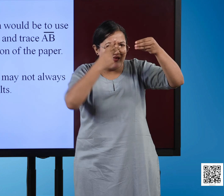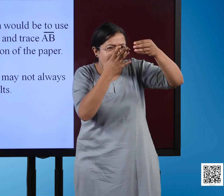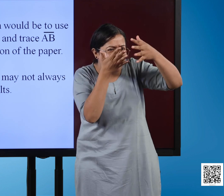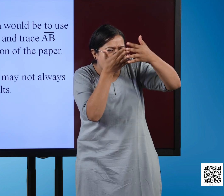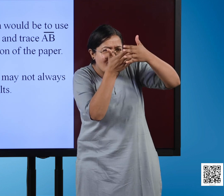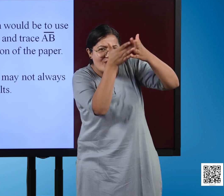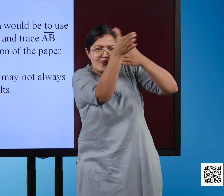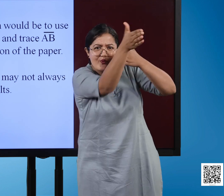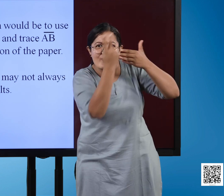of the paper.